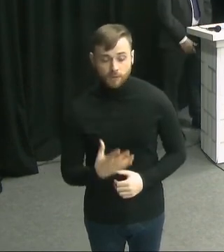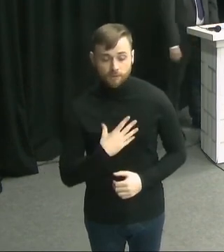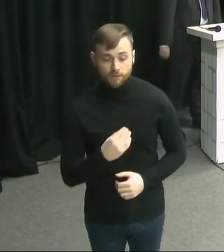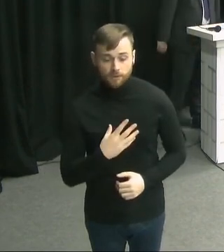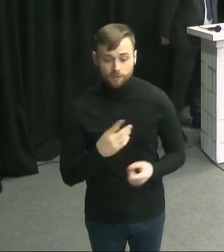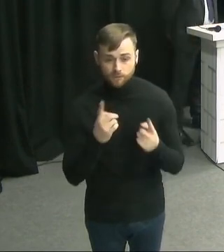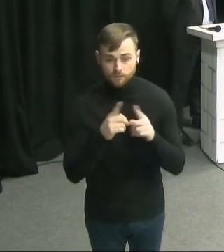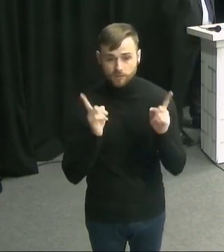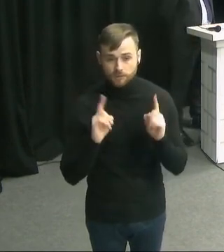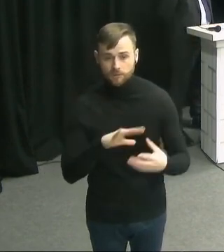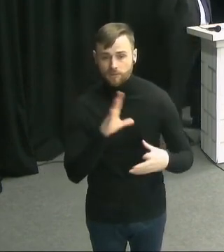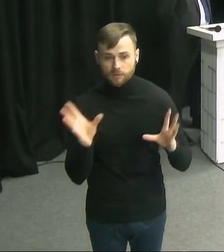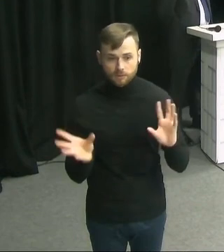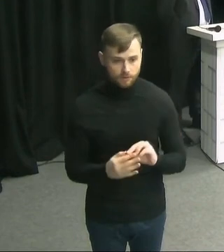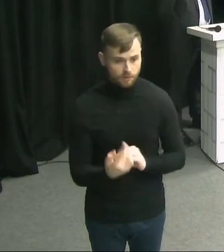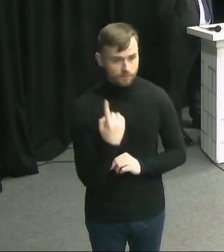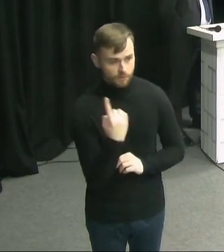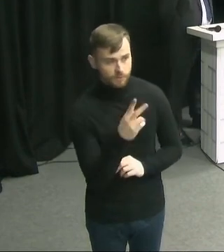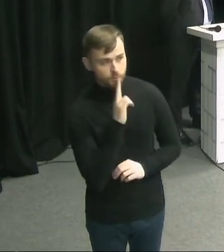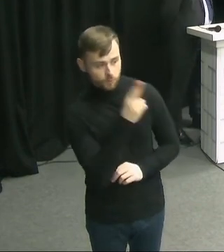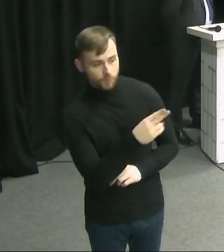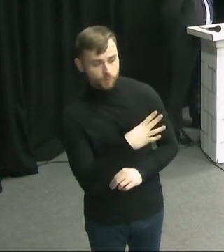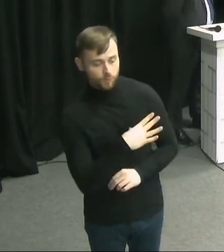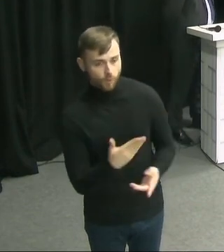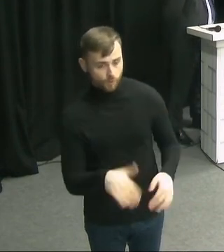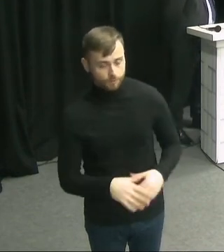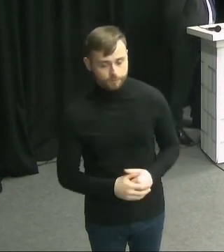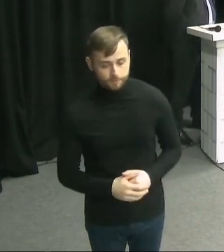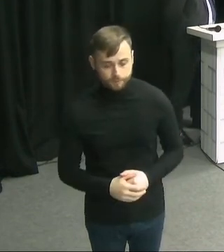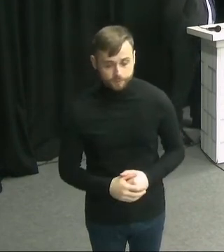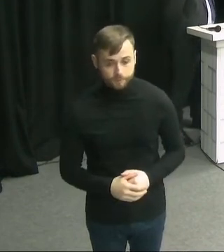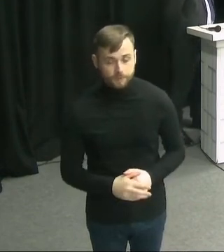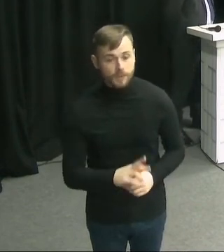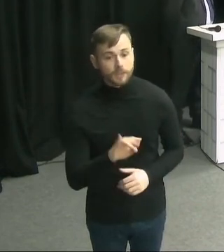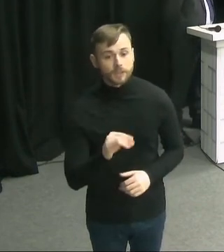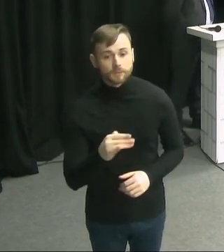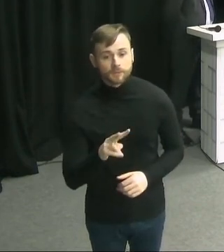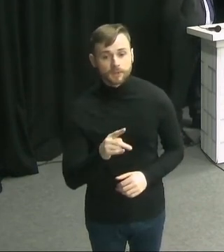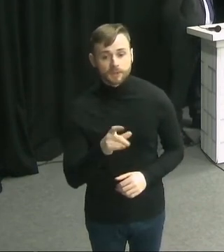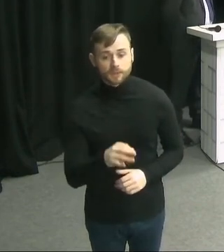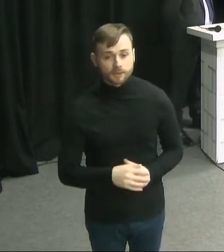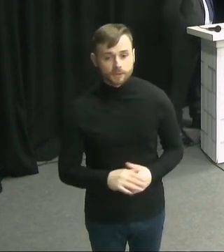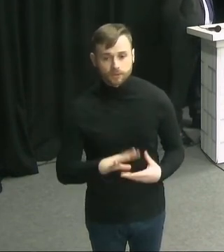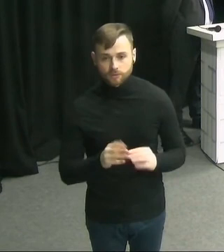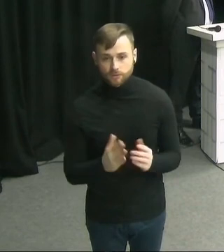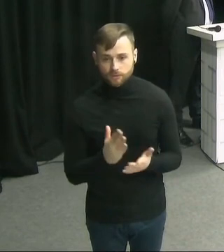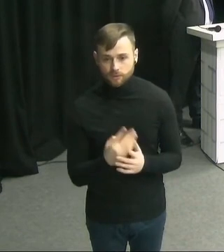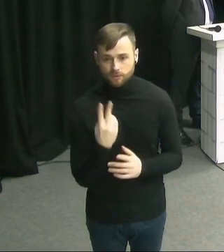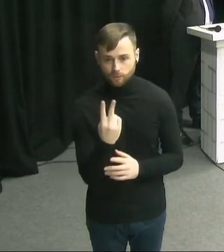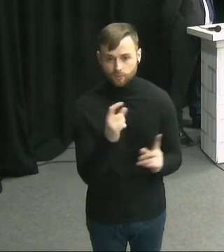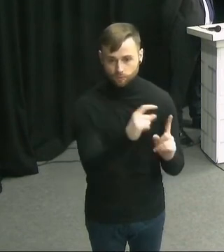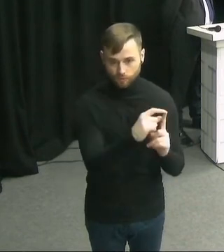But as far as I know, Vilnius University has only one complaint at the ethics controller. Thank